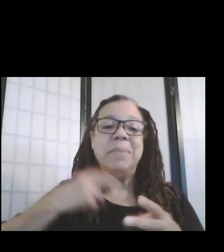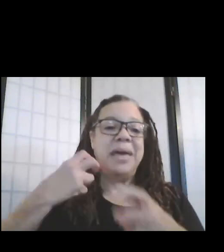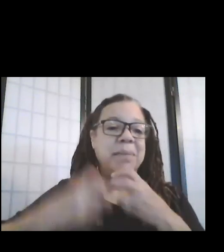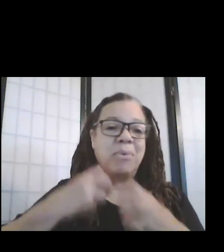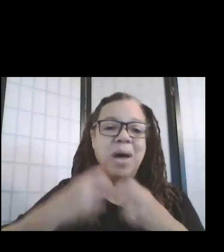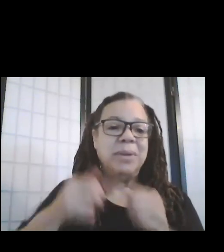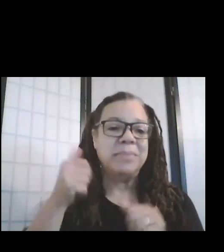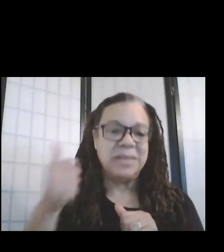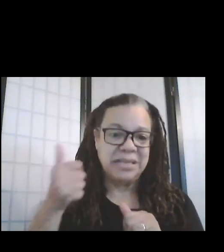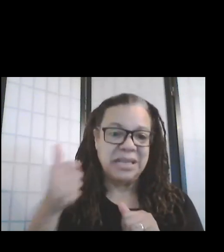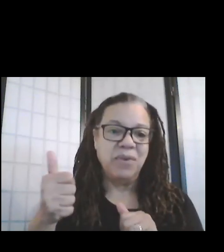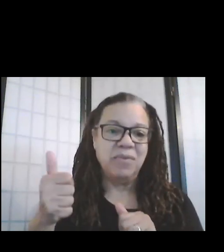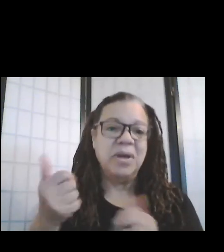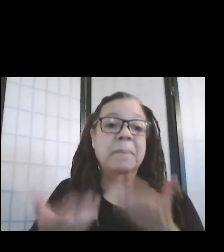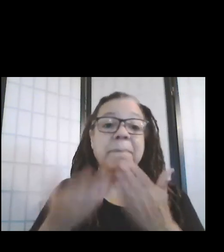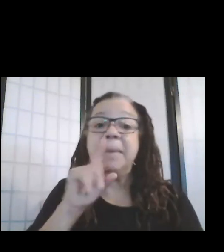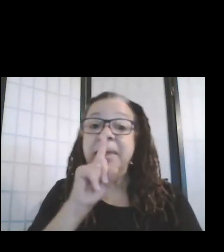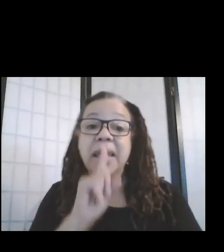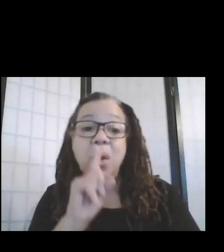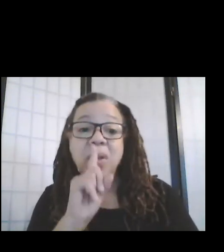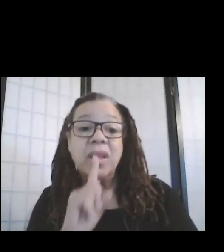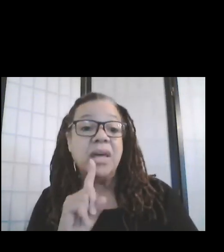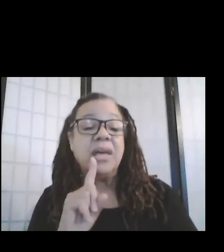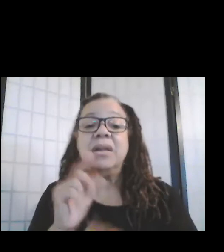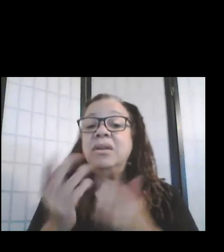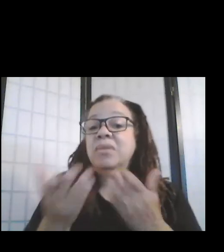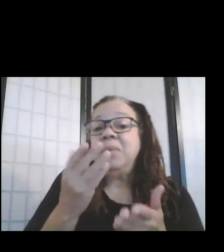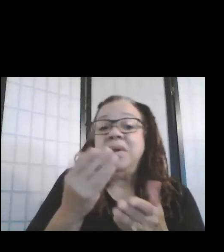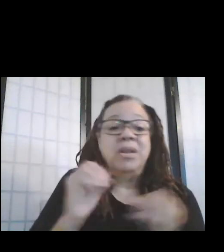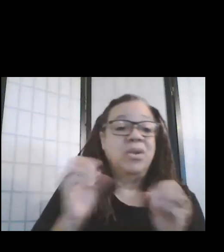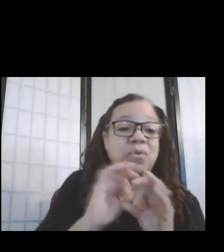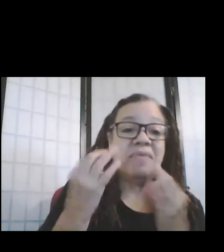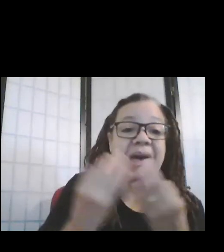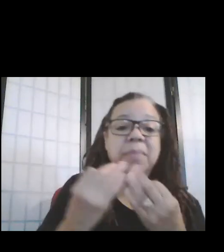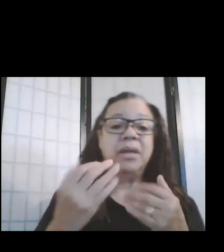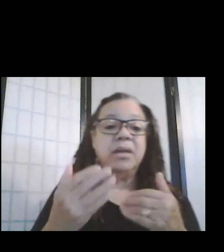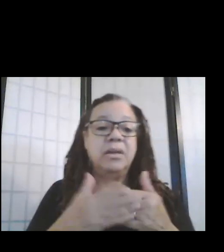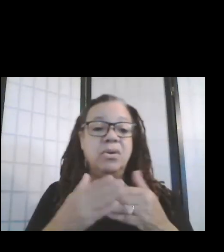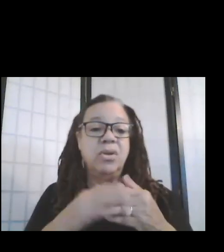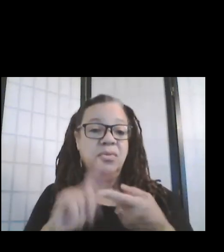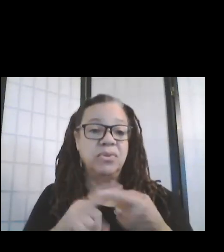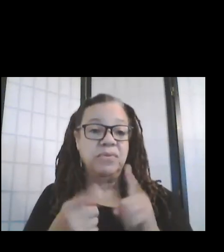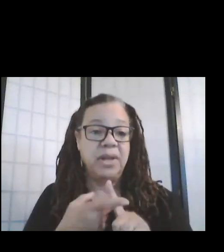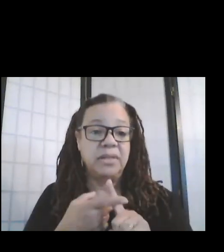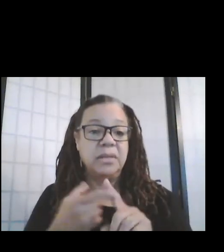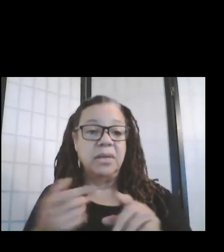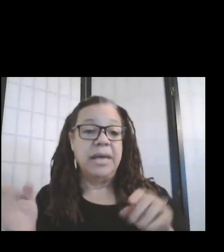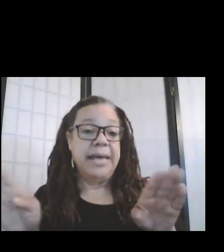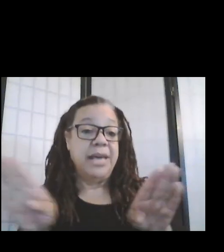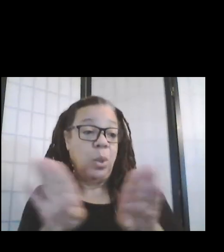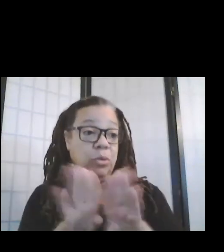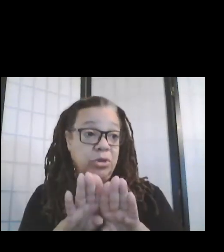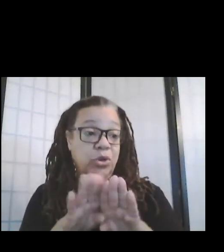own, maybe lonely, with no family or close friends. He closed the door, moving as